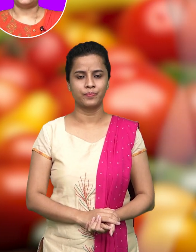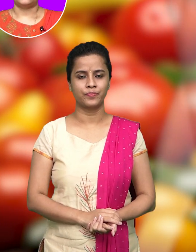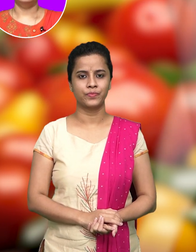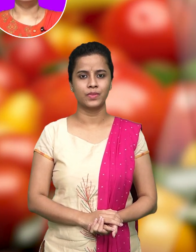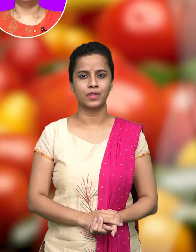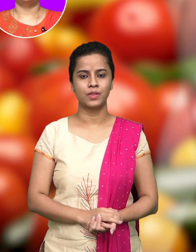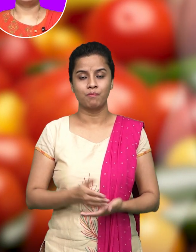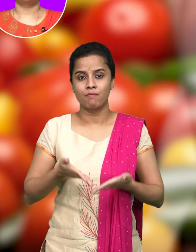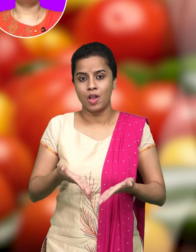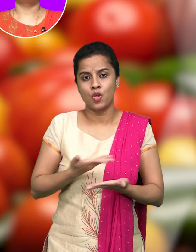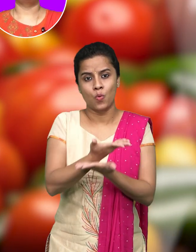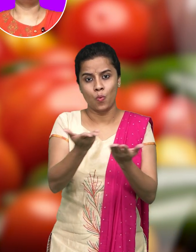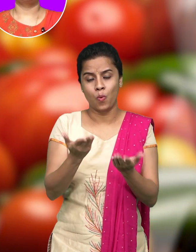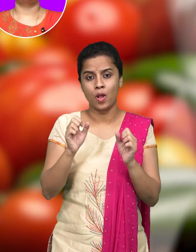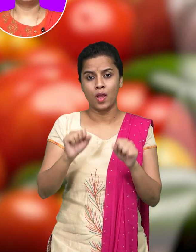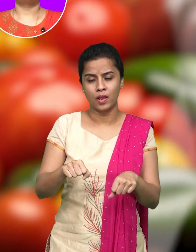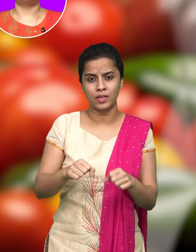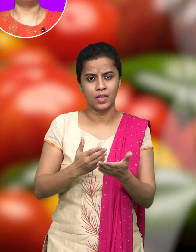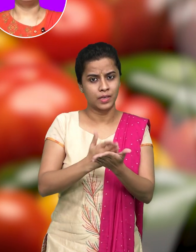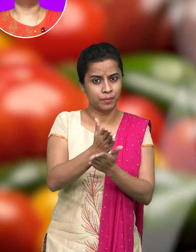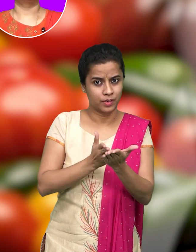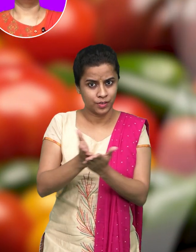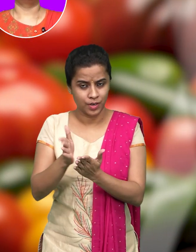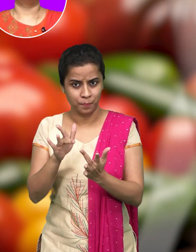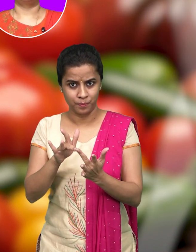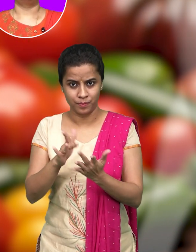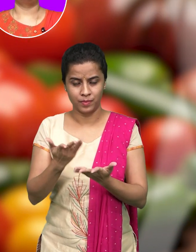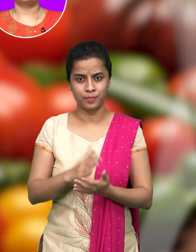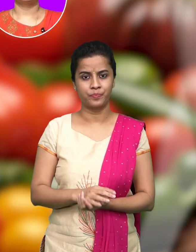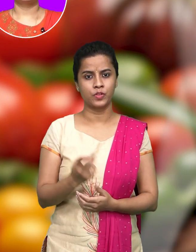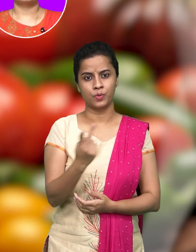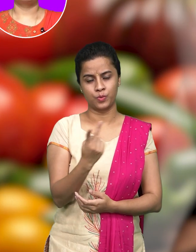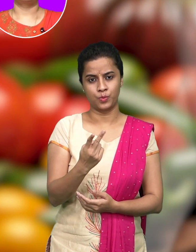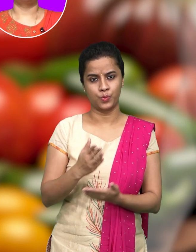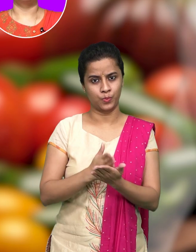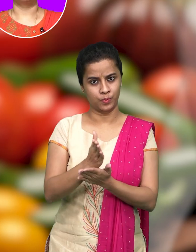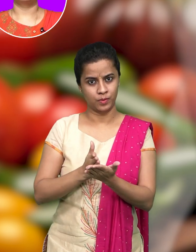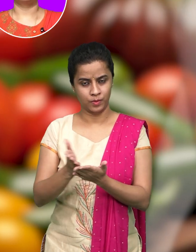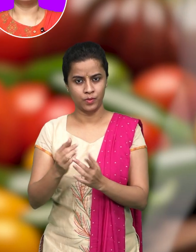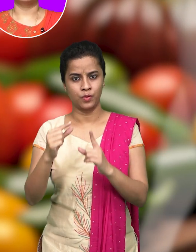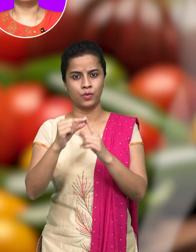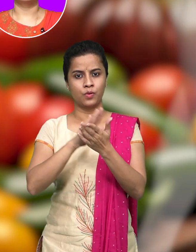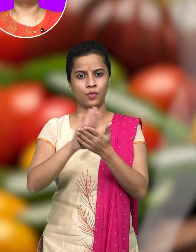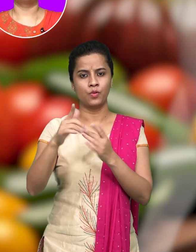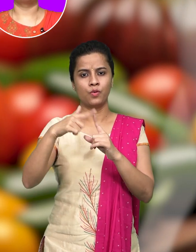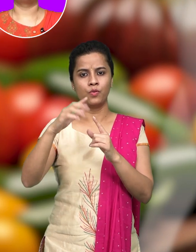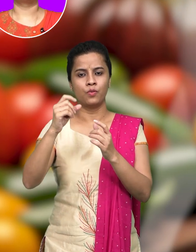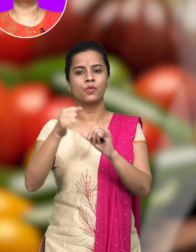By now, you are able to differentiate between the two phases of